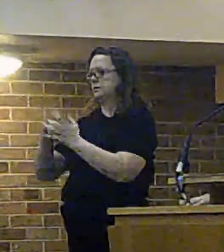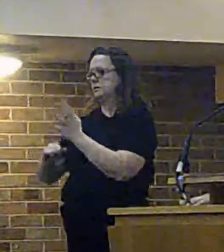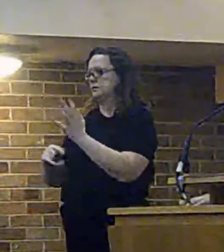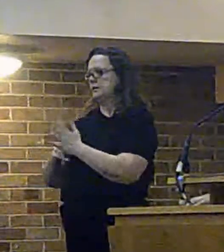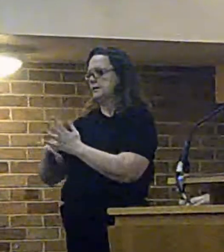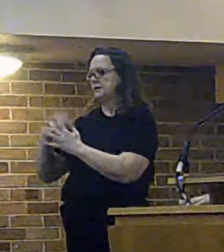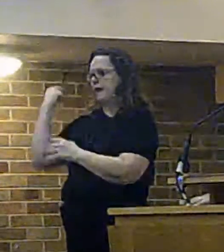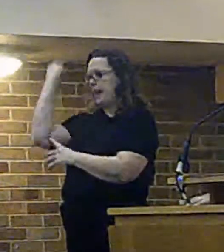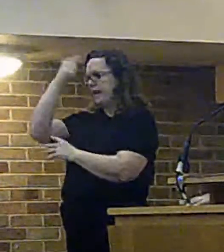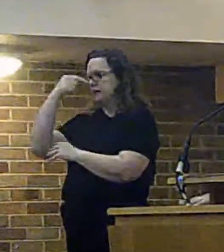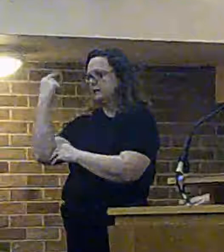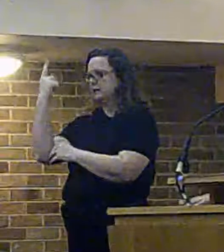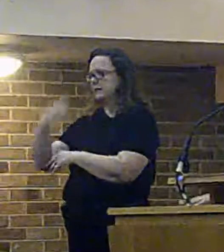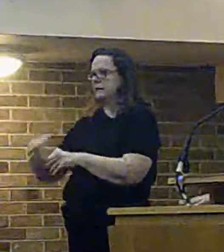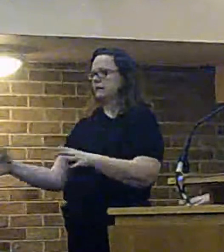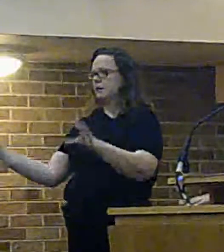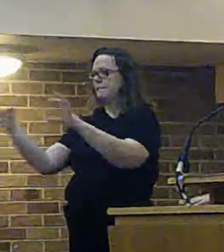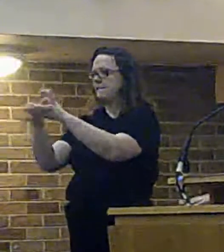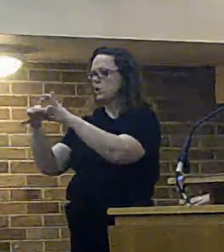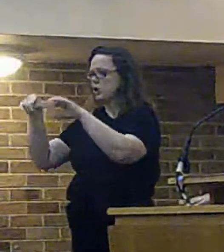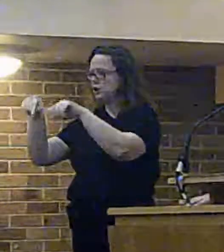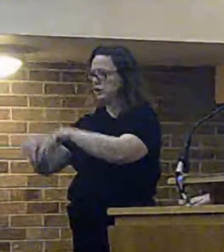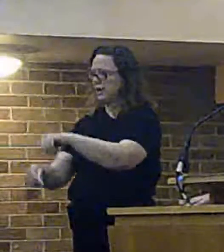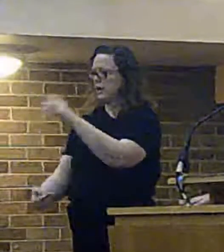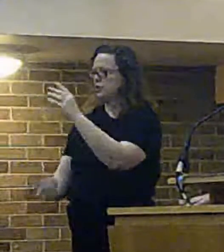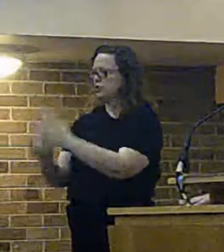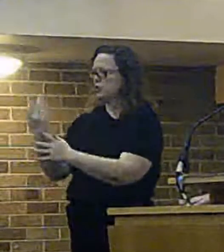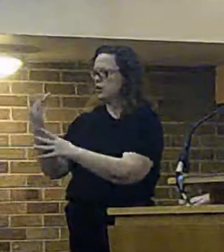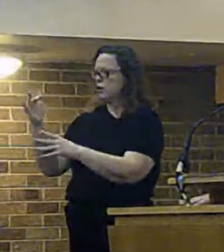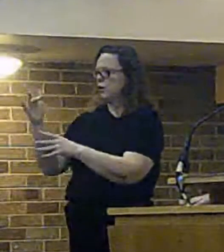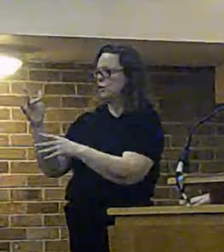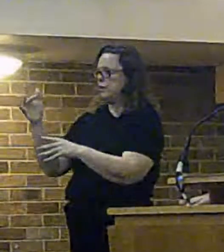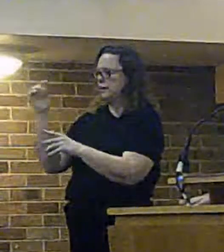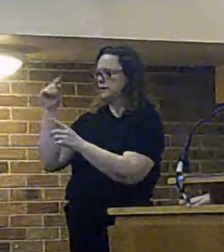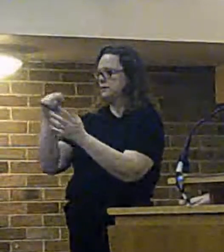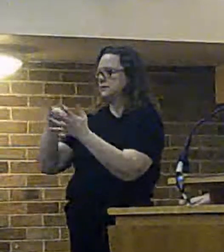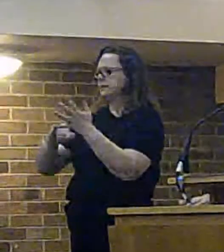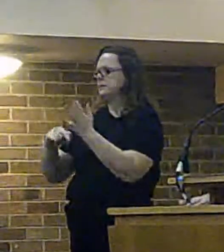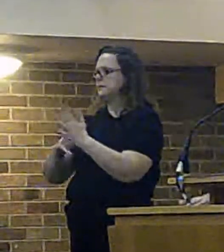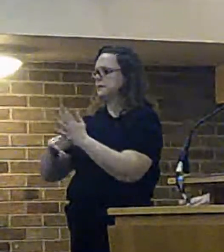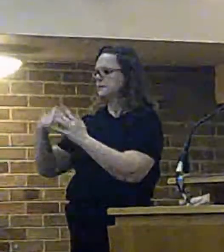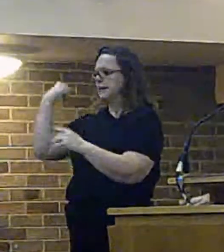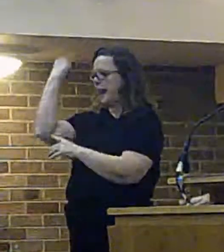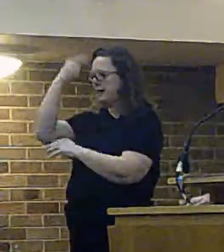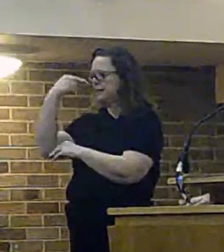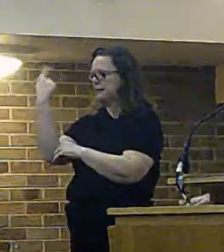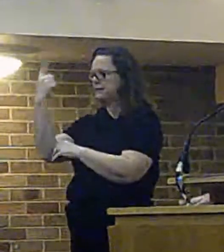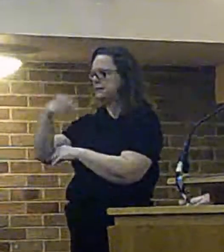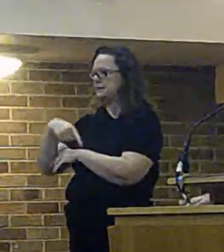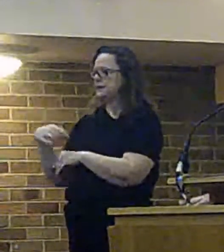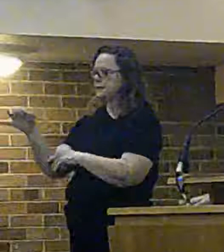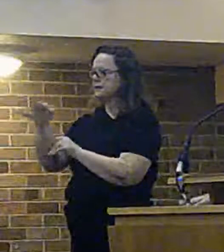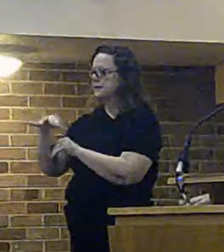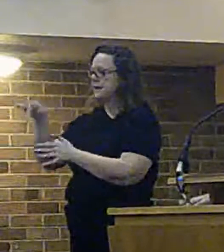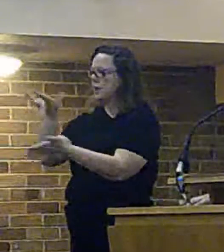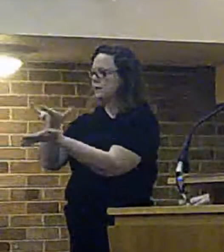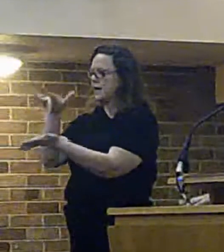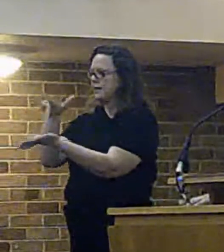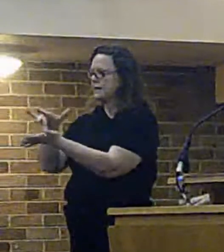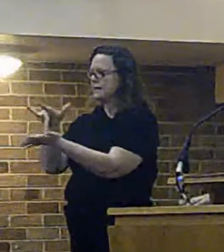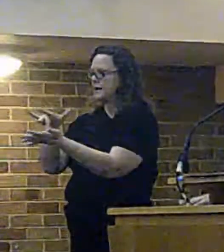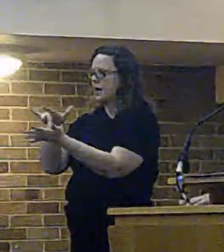merger there would be a new station within St Helens town centre, somewhere in the vicinity of St Helens